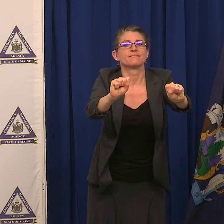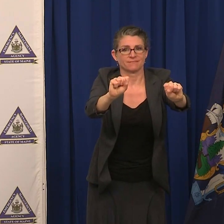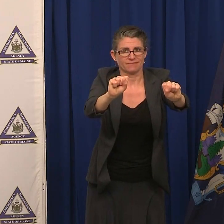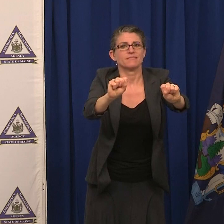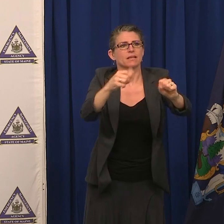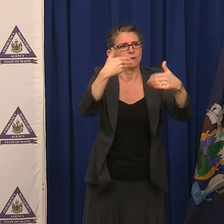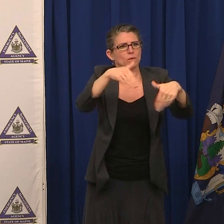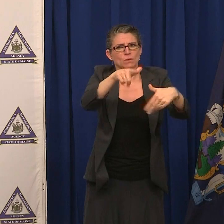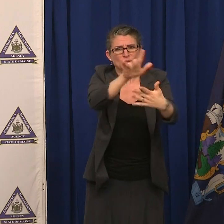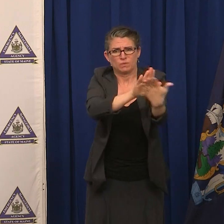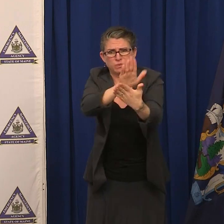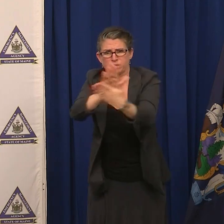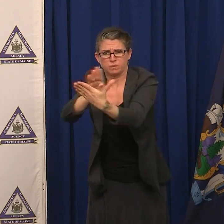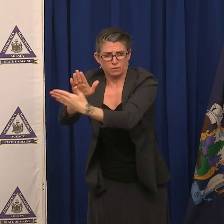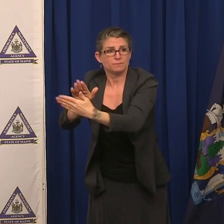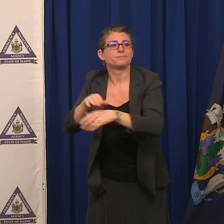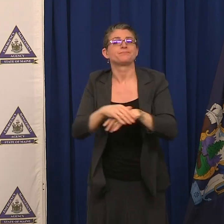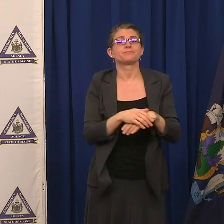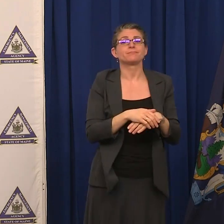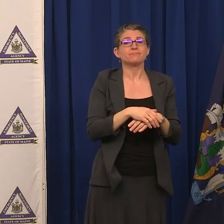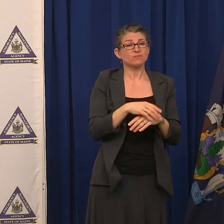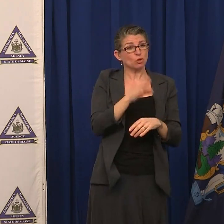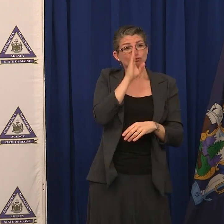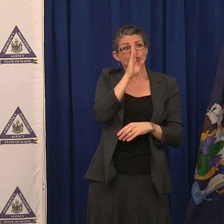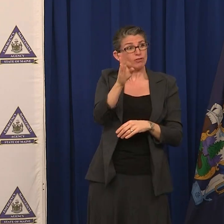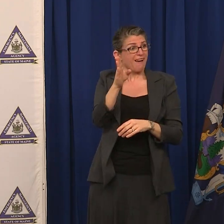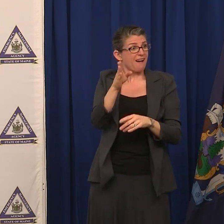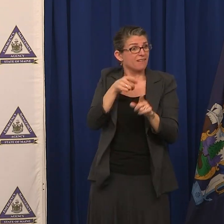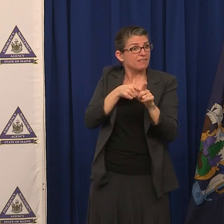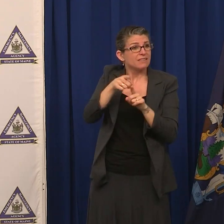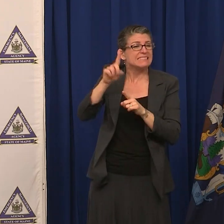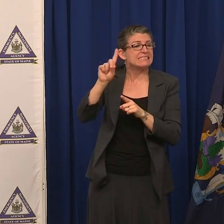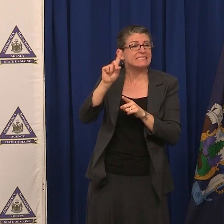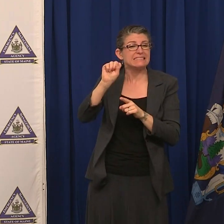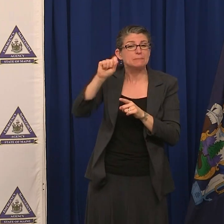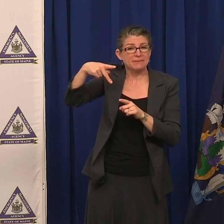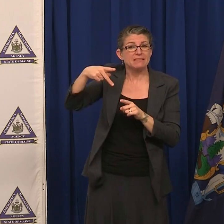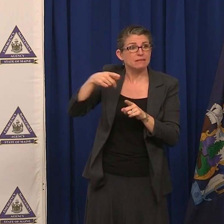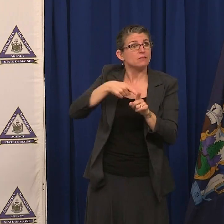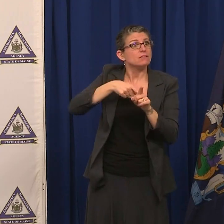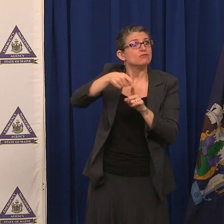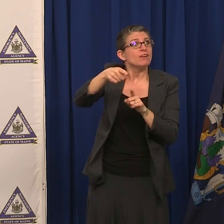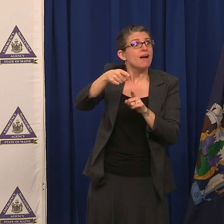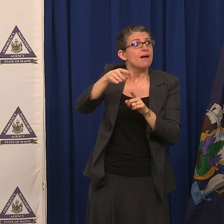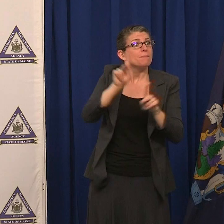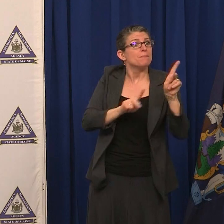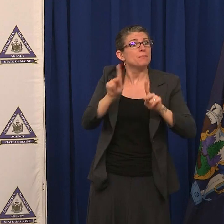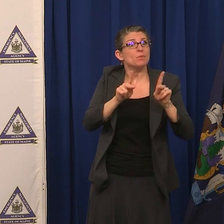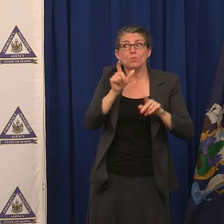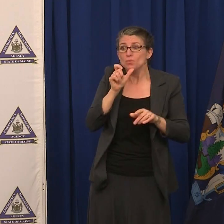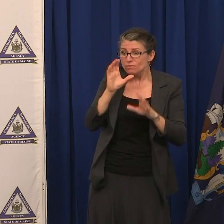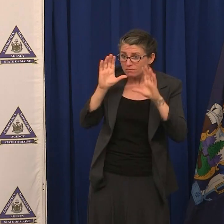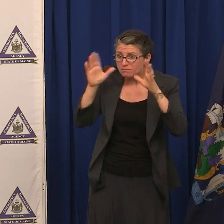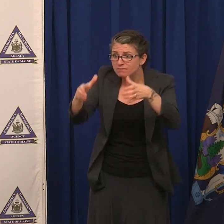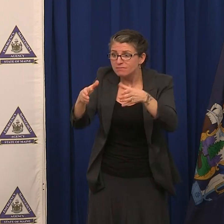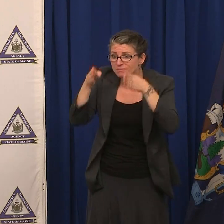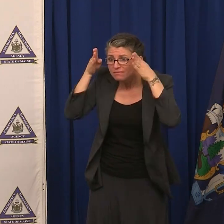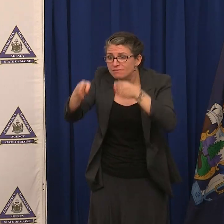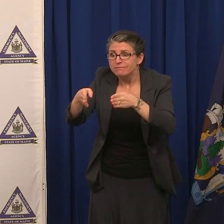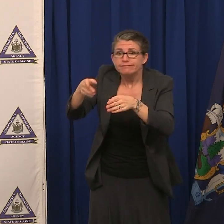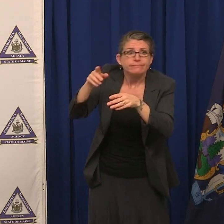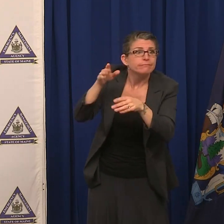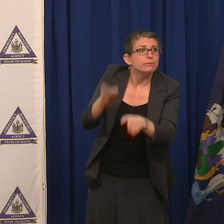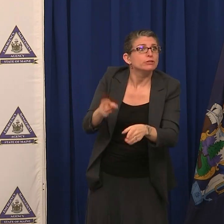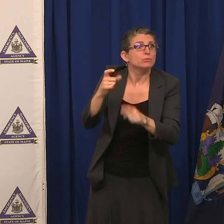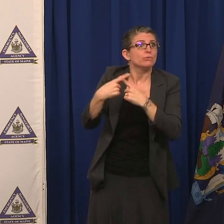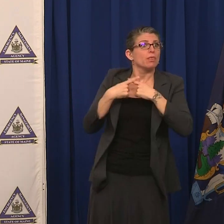care workers, whether they be in a hospital, a long-term care facility, or any of the congregate living settings that I've talked